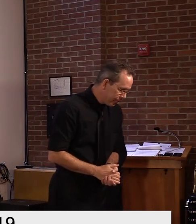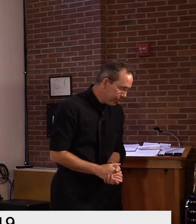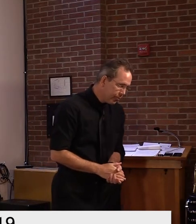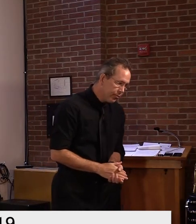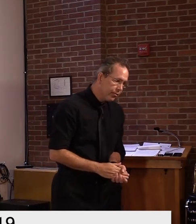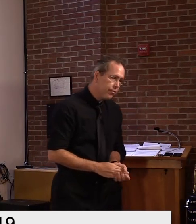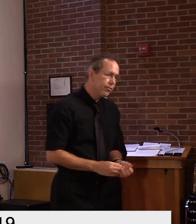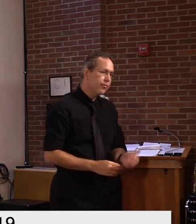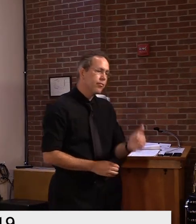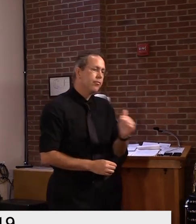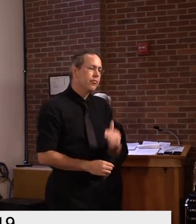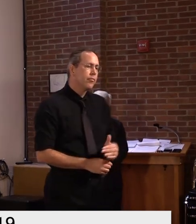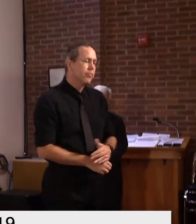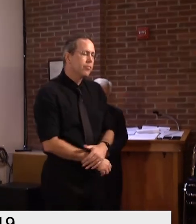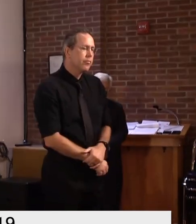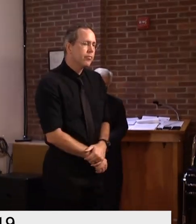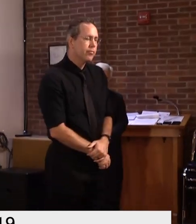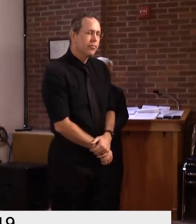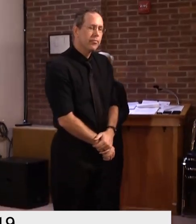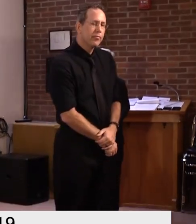John Dillon, Vermont Public Radio.